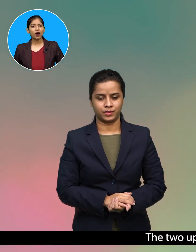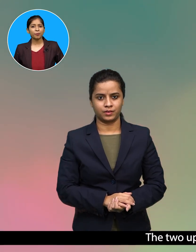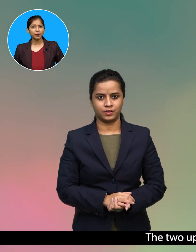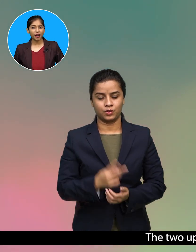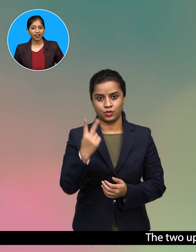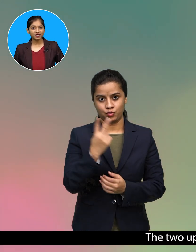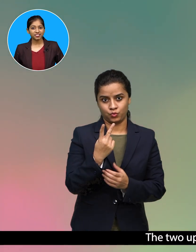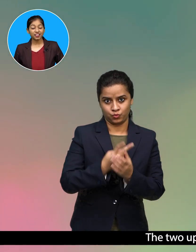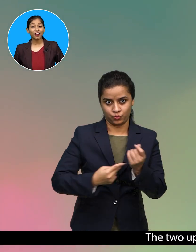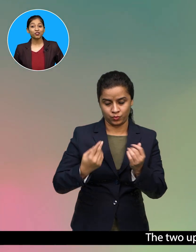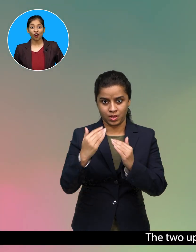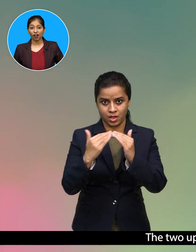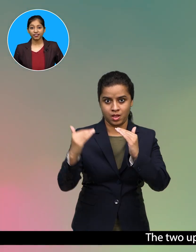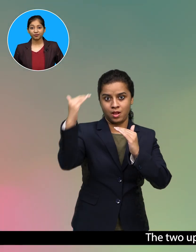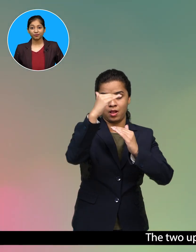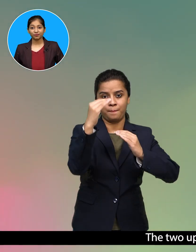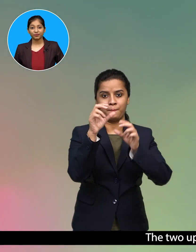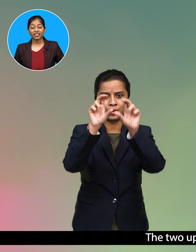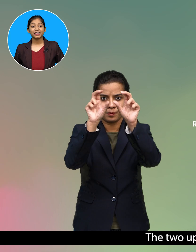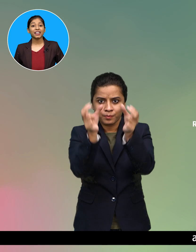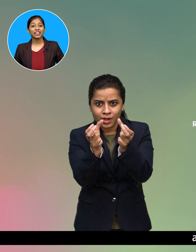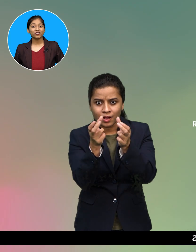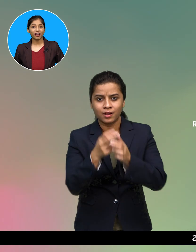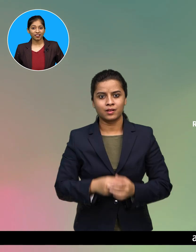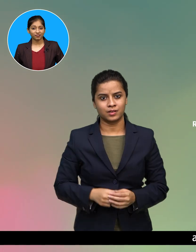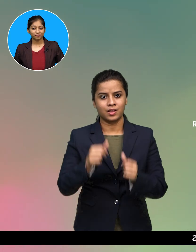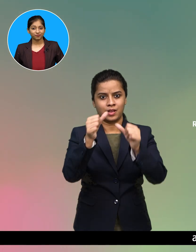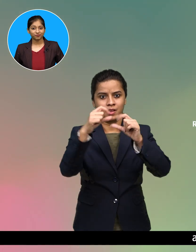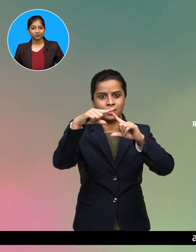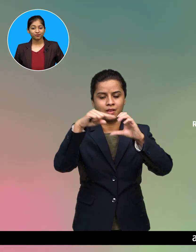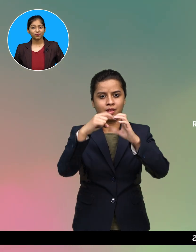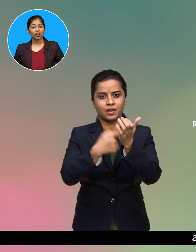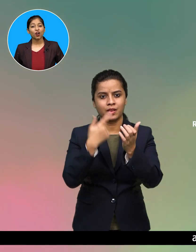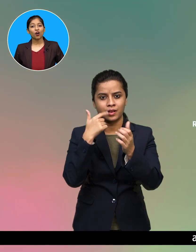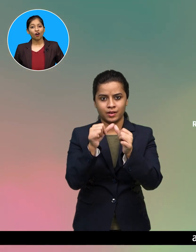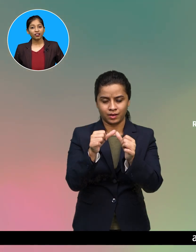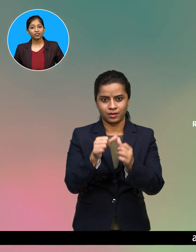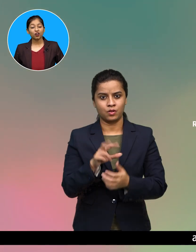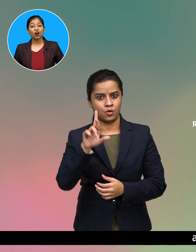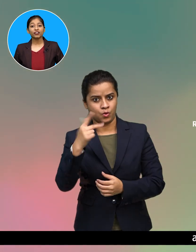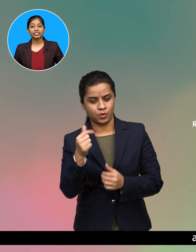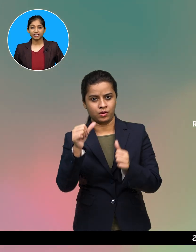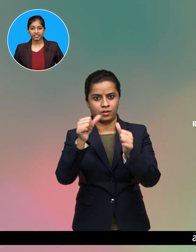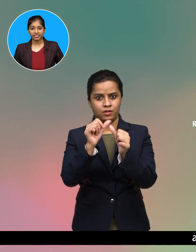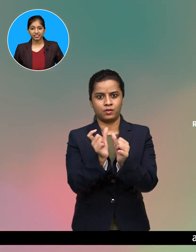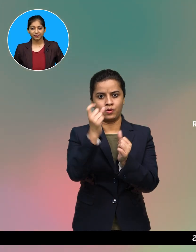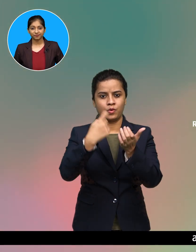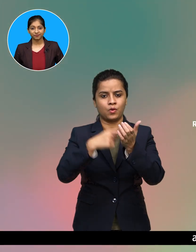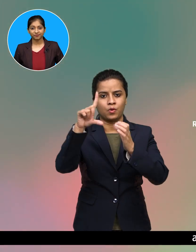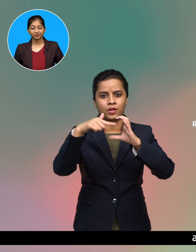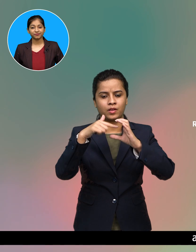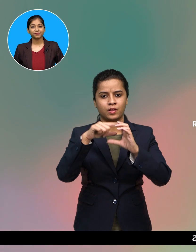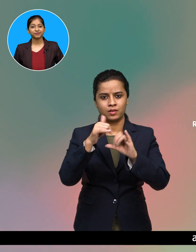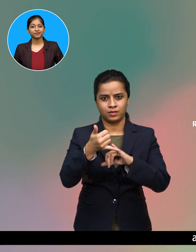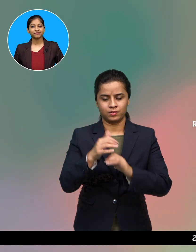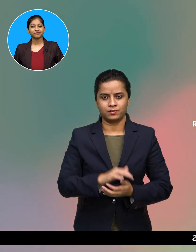The 2 upper parts are called the atria, or auricles,